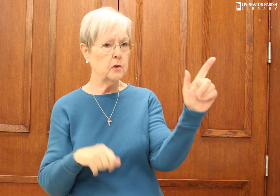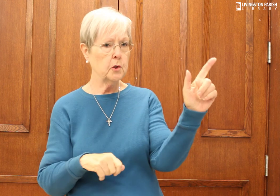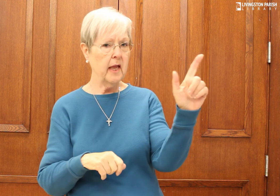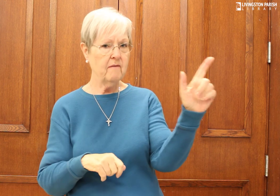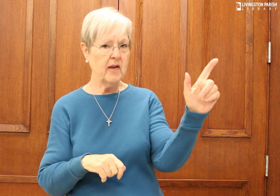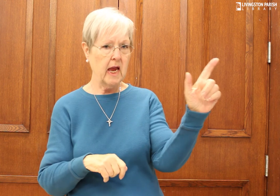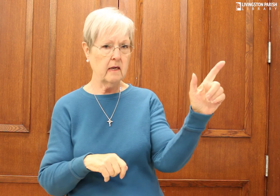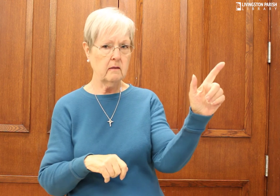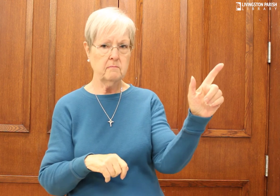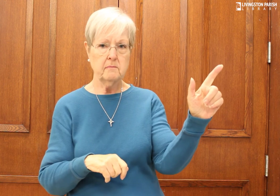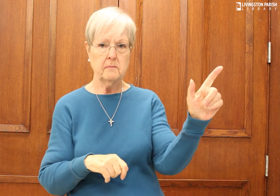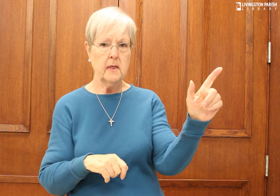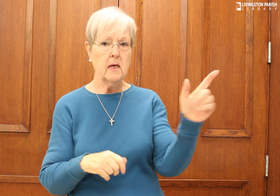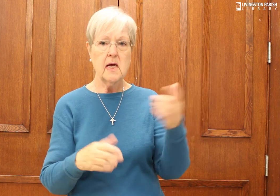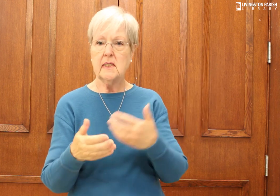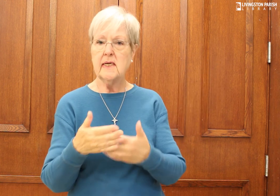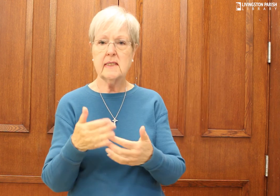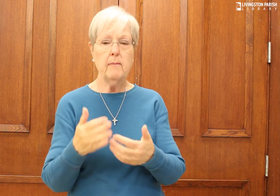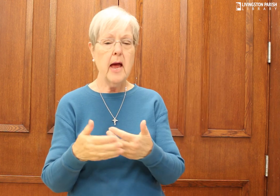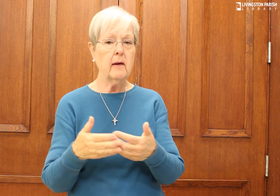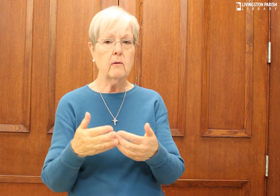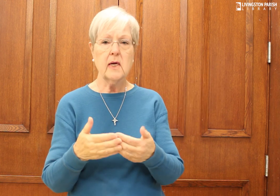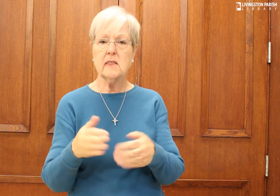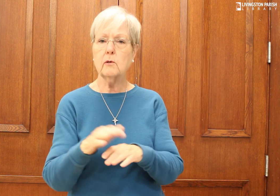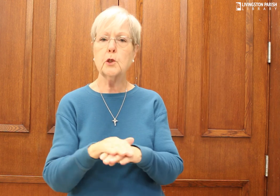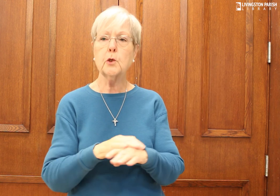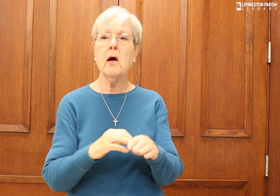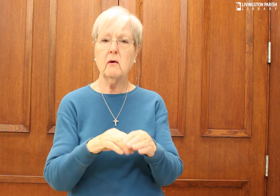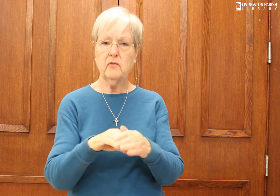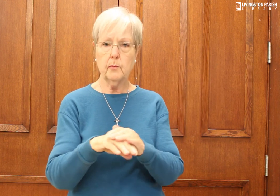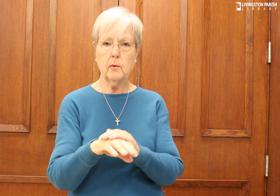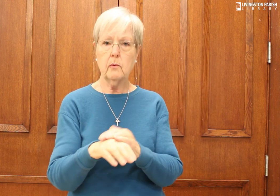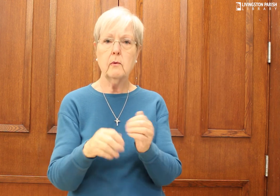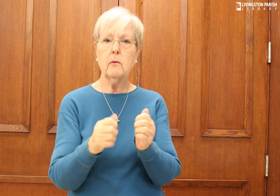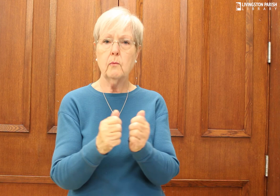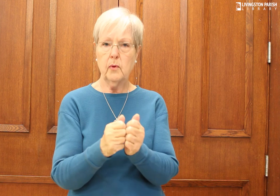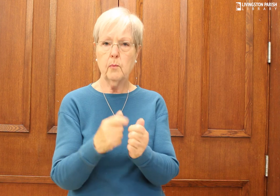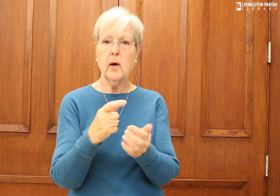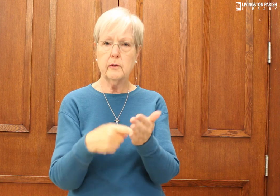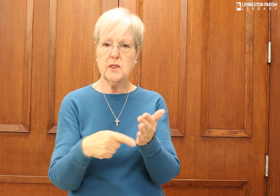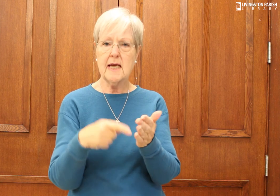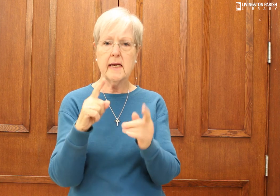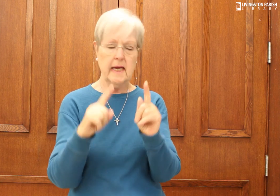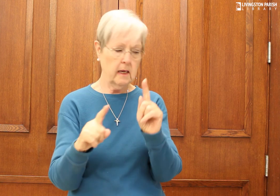your left hand. It doesn't matter as long as you're comfortable with what you're signing.